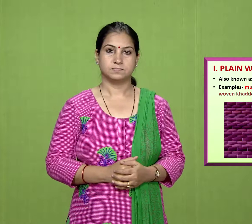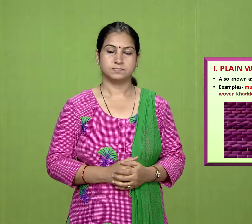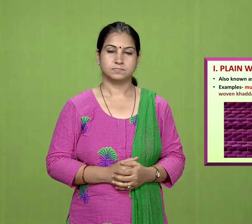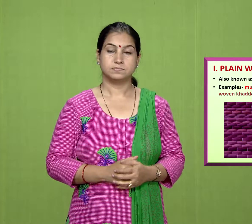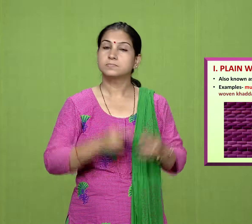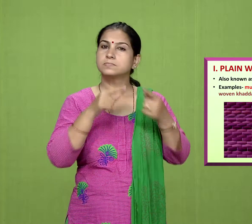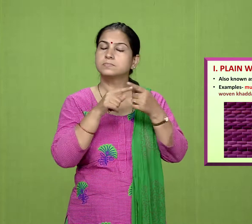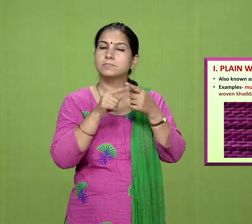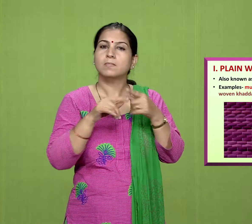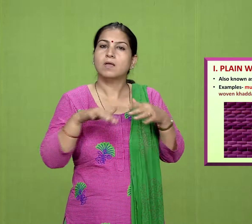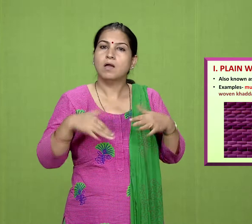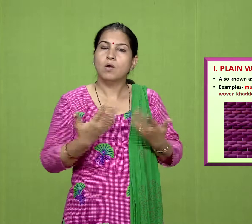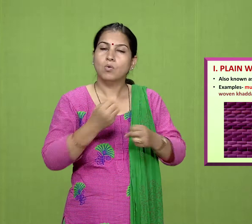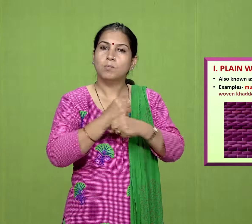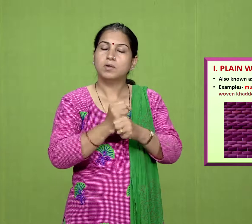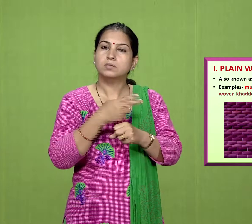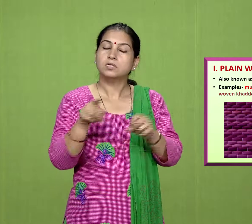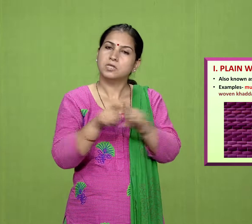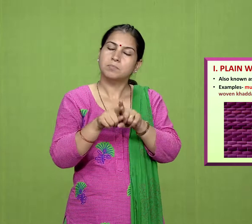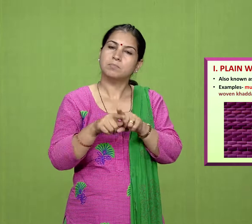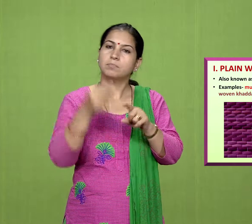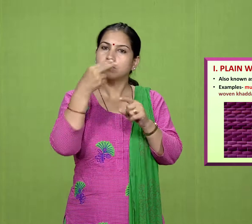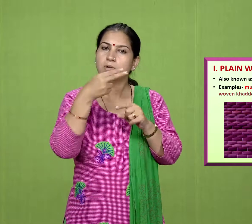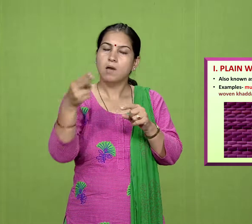Plain weave is also known as homespun,